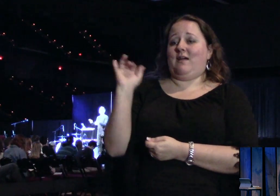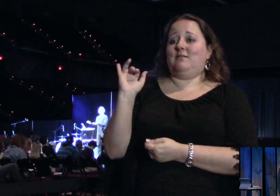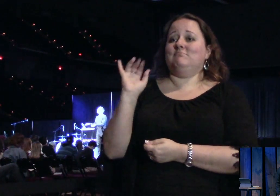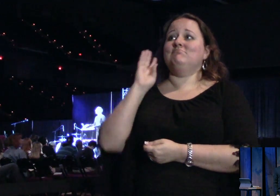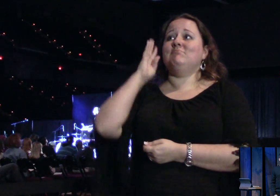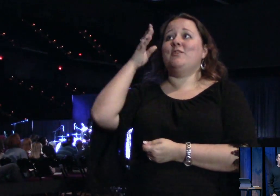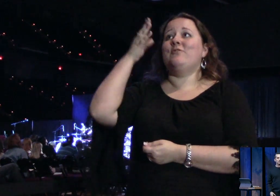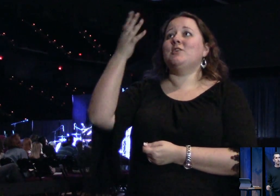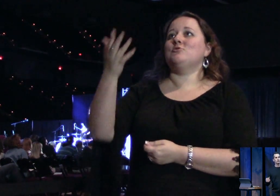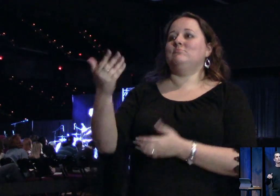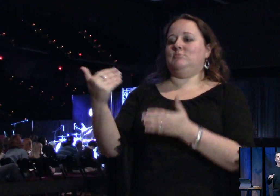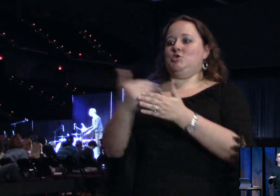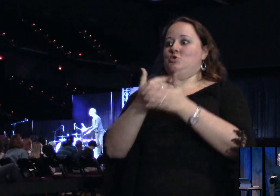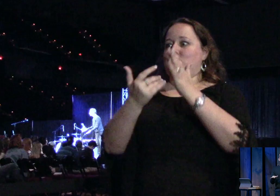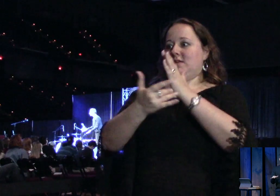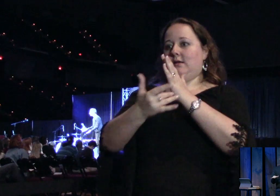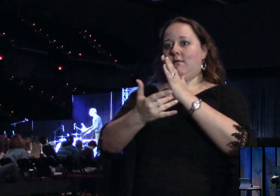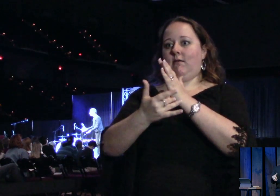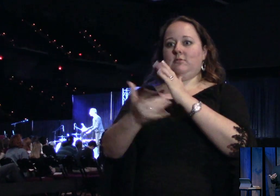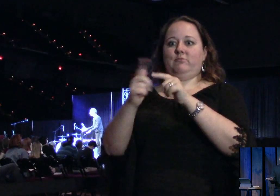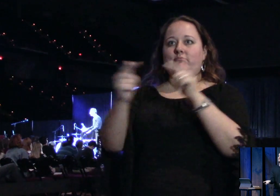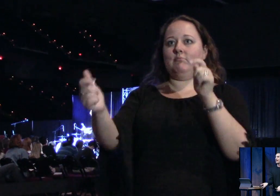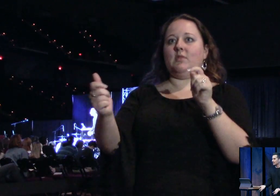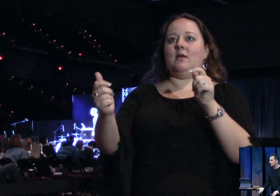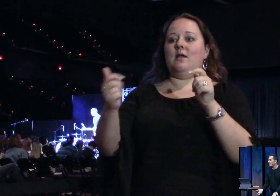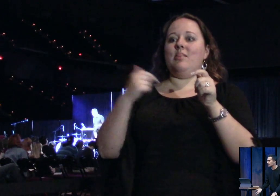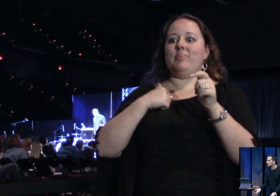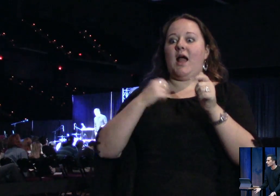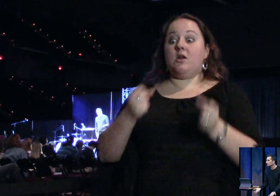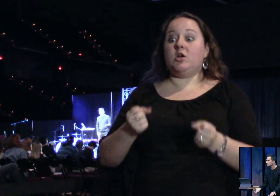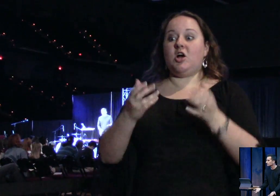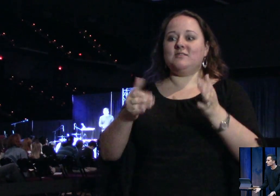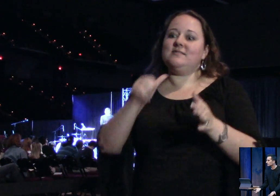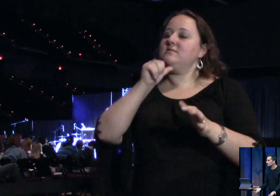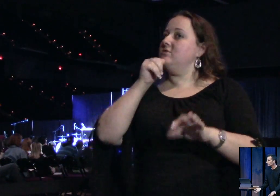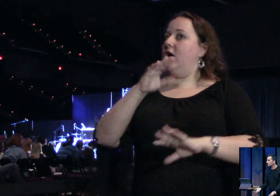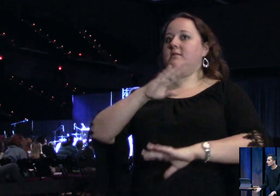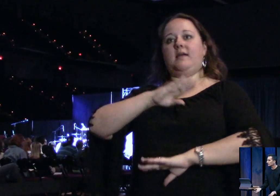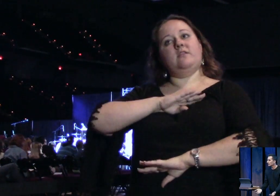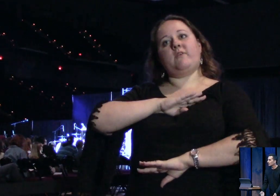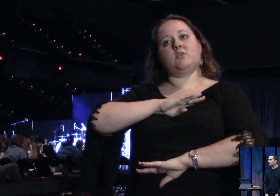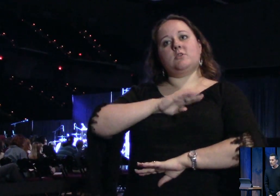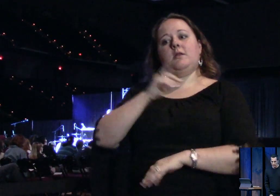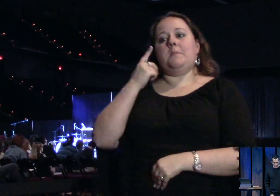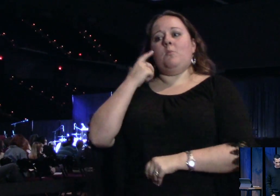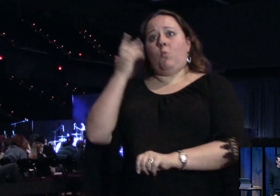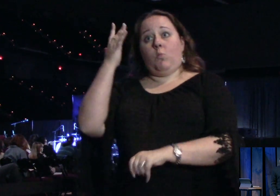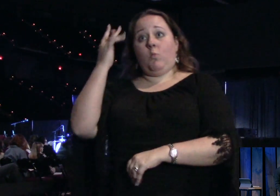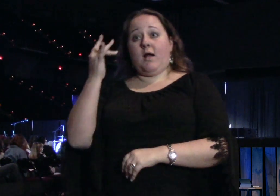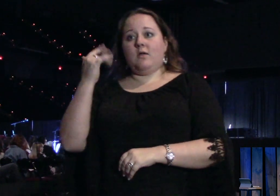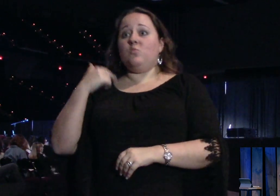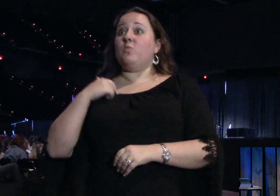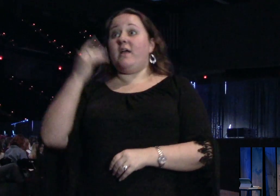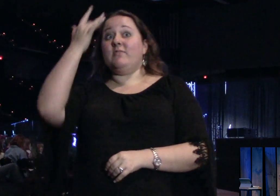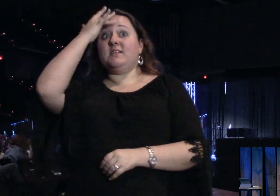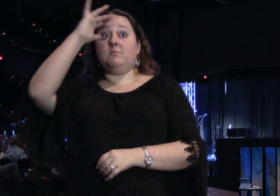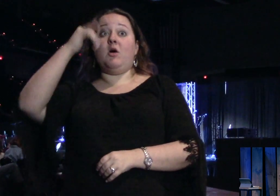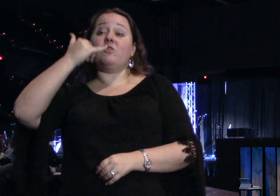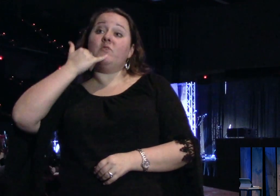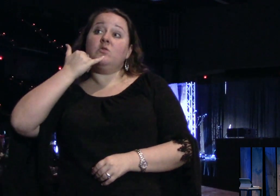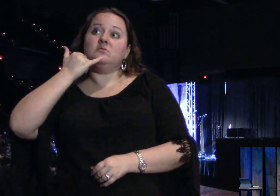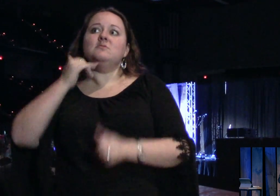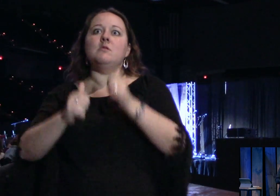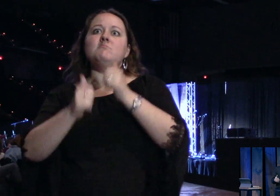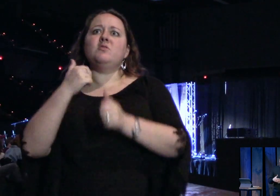that innovation actually breeds dissatisfaction. Because now that we have